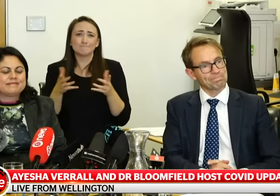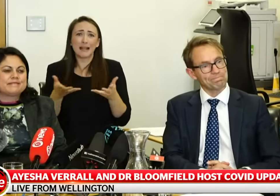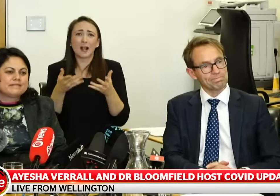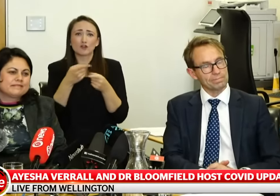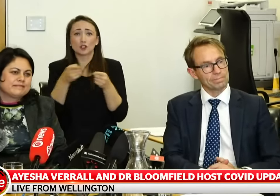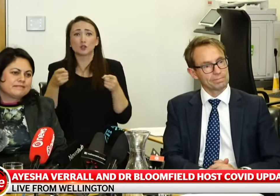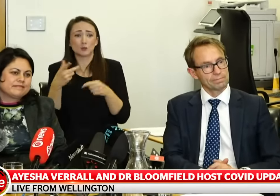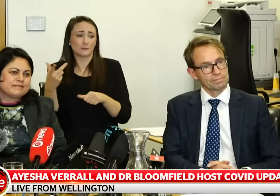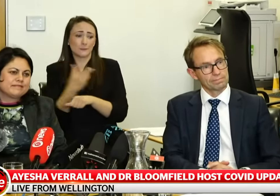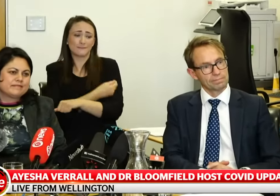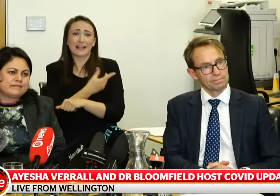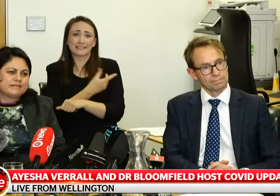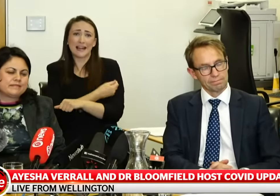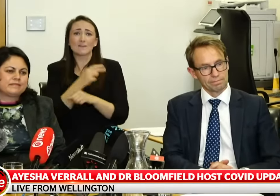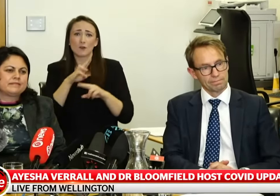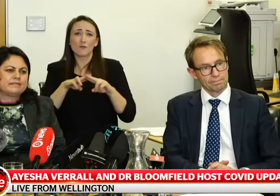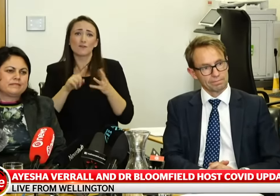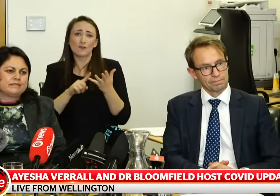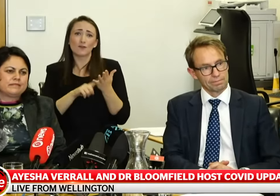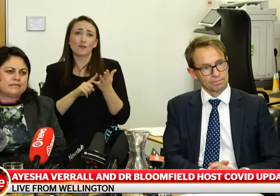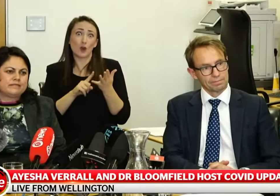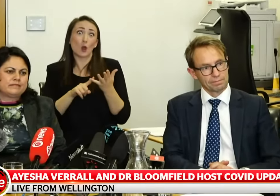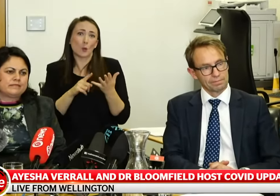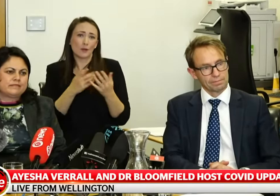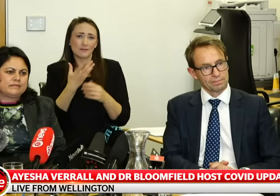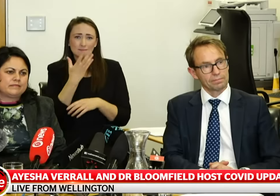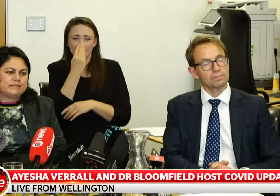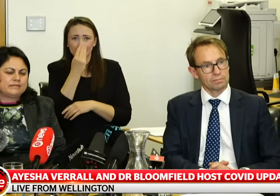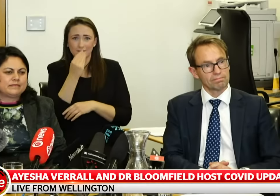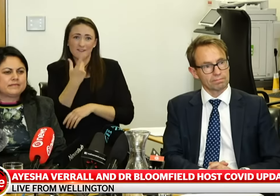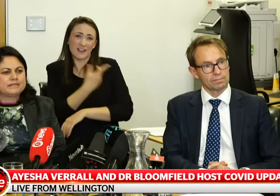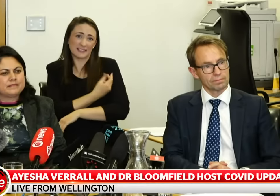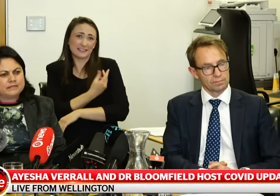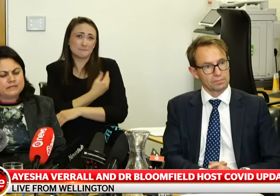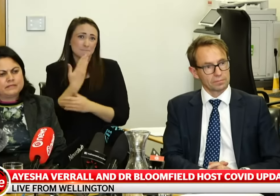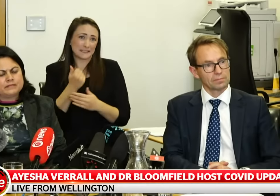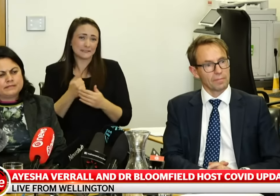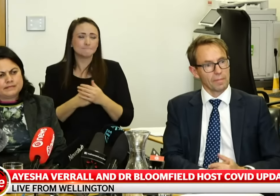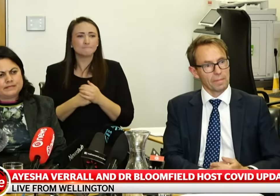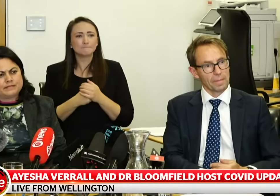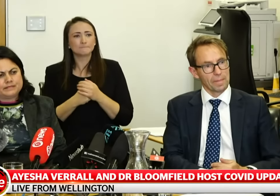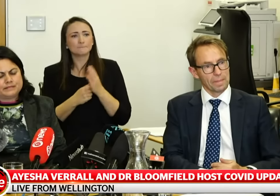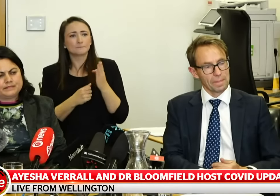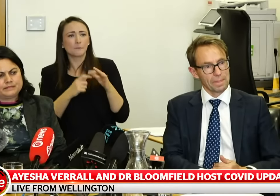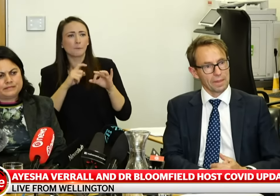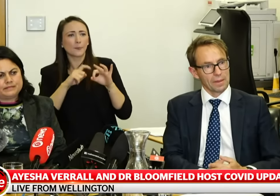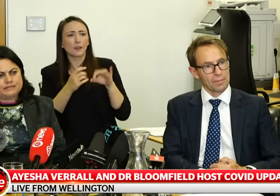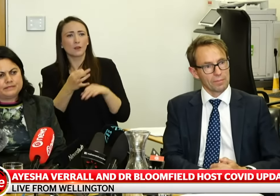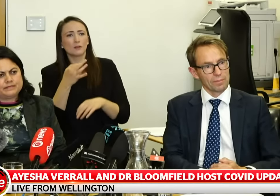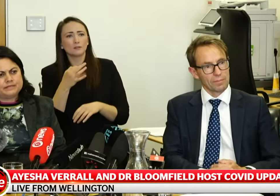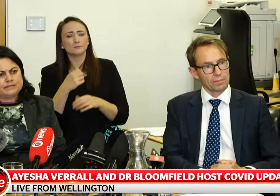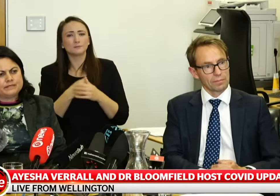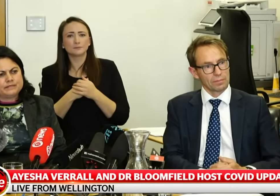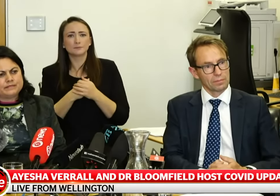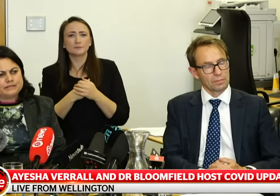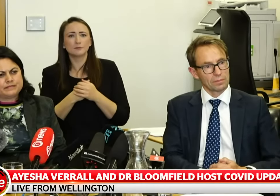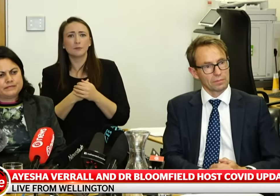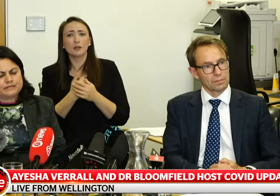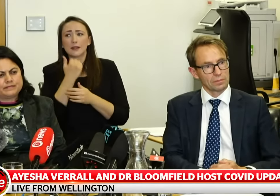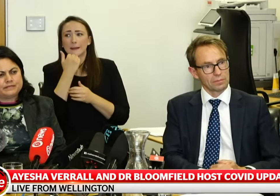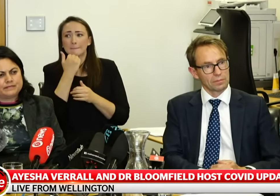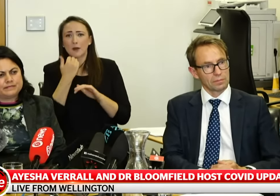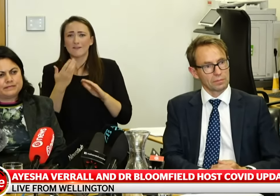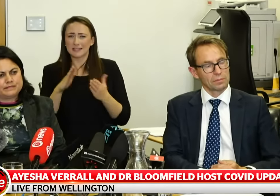yet. Can you put some context around the reporting of deaths? And I know it's the measure that we report internationally, but are you able to give